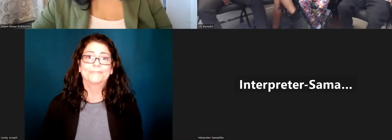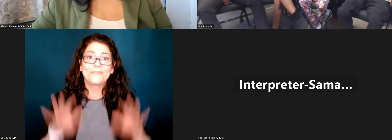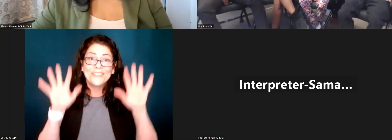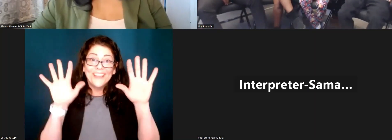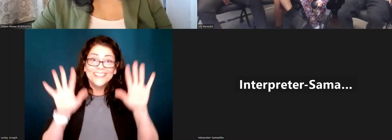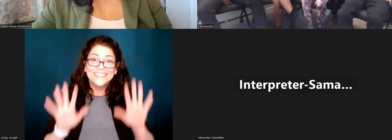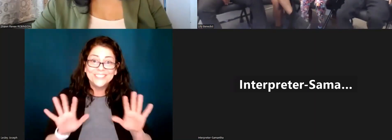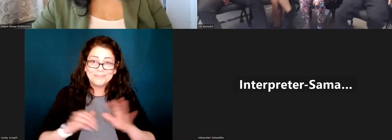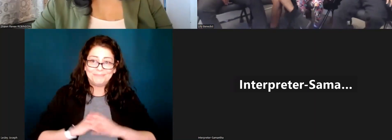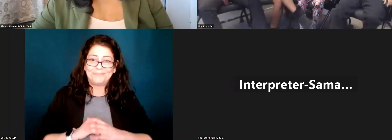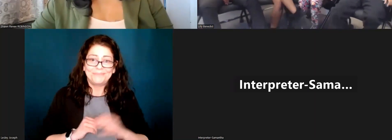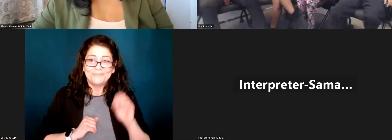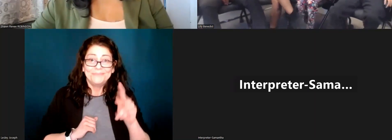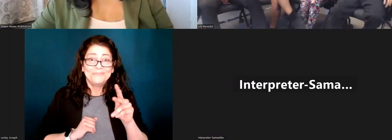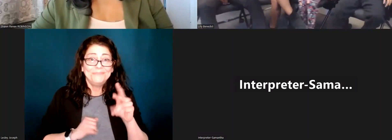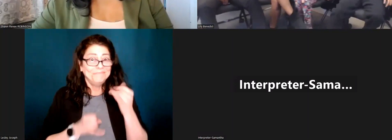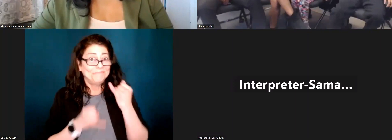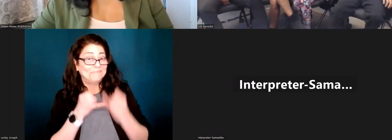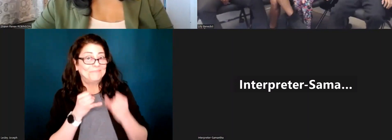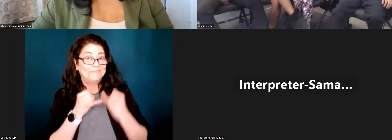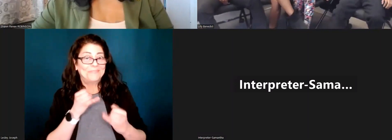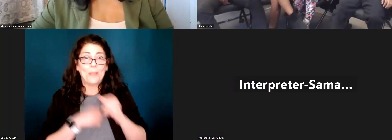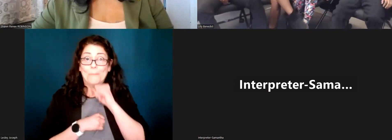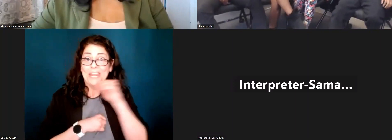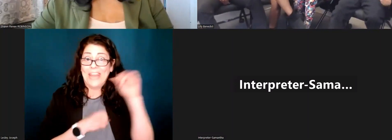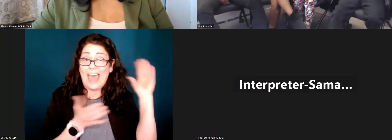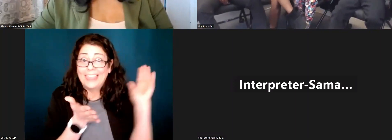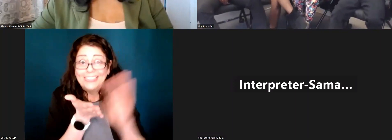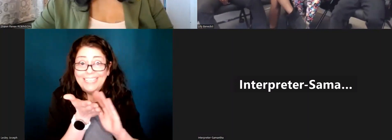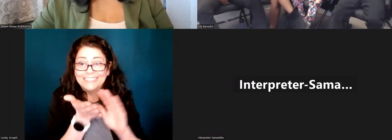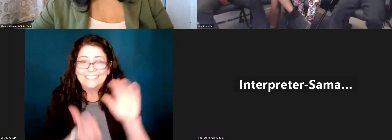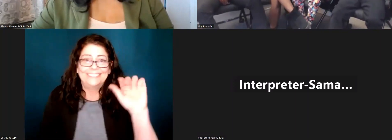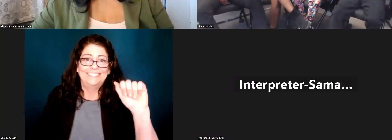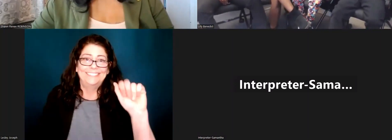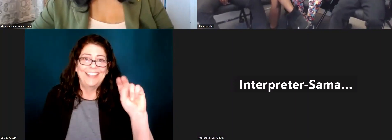Awesome. Okay. And last but not least, Angel.